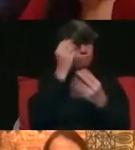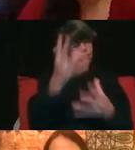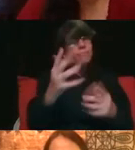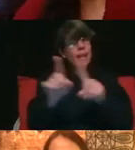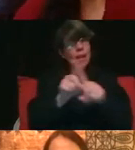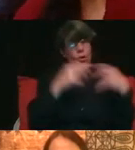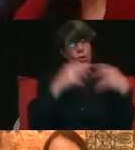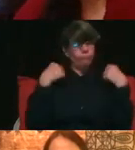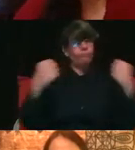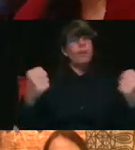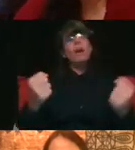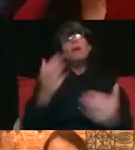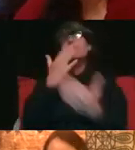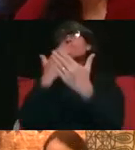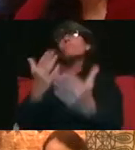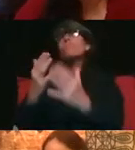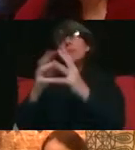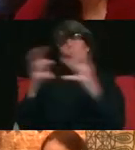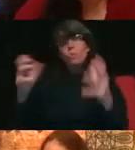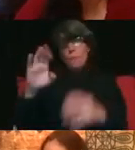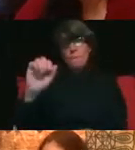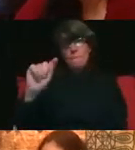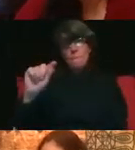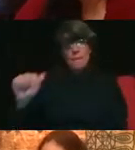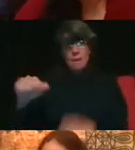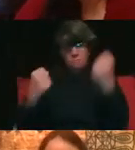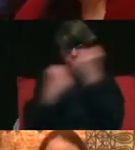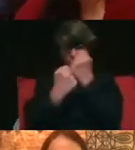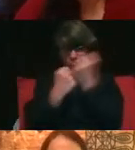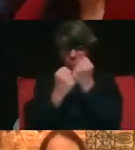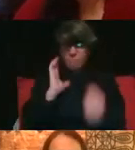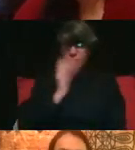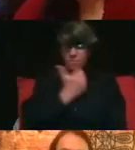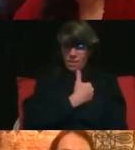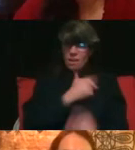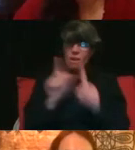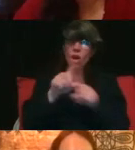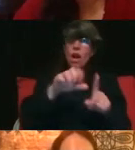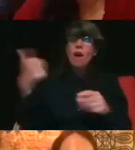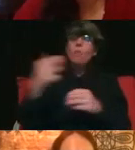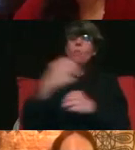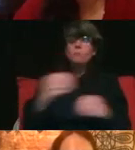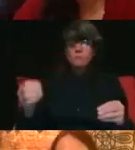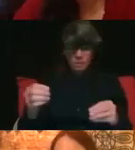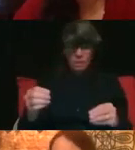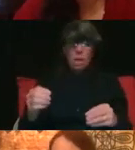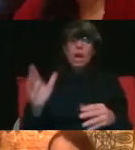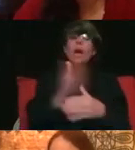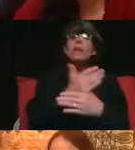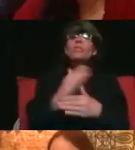to be able to support that with the other organizations doing it. There's going to be sharings